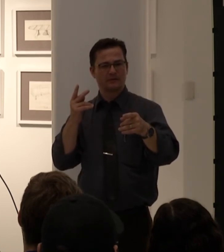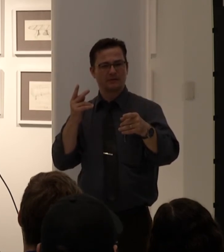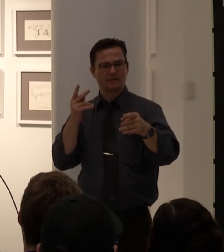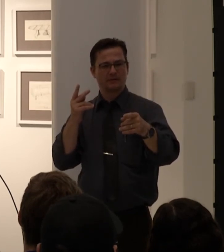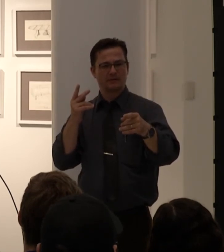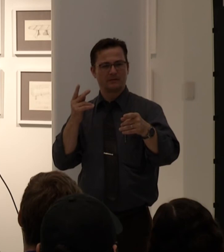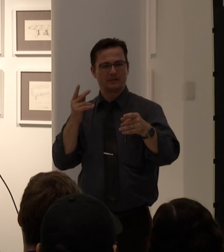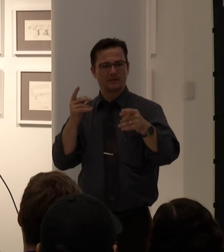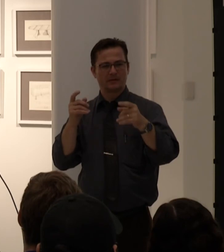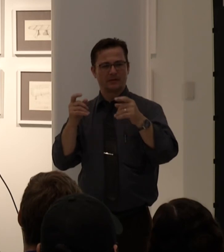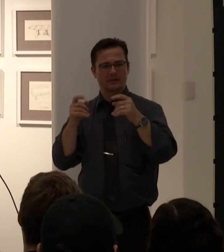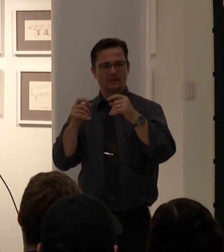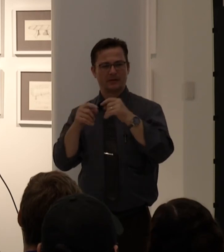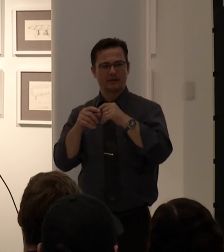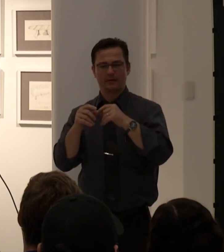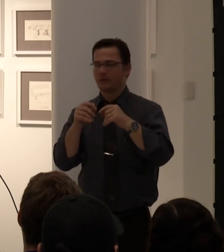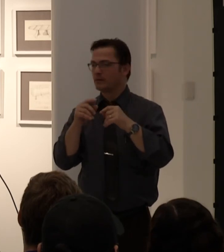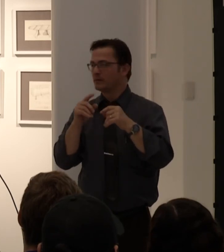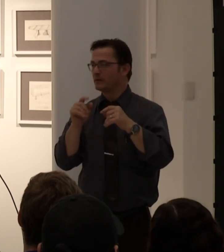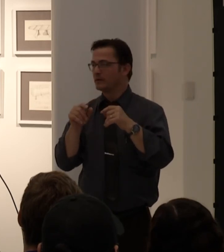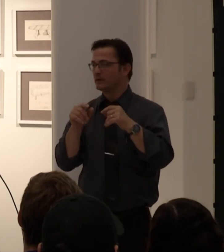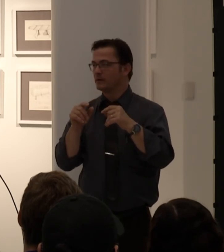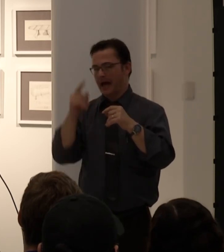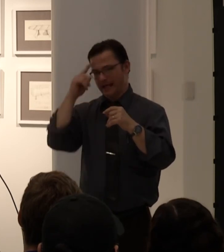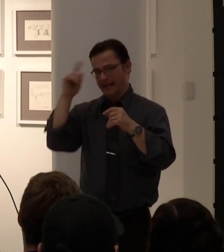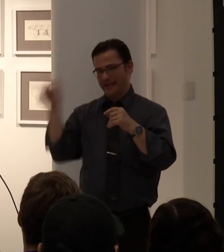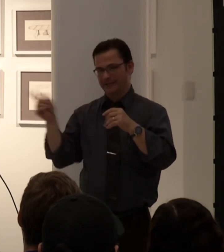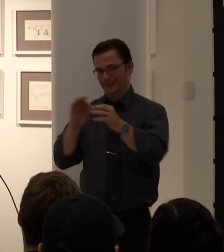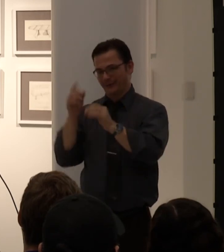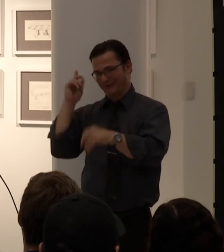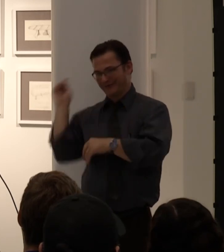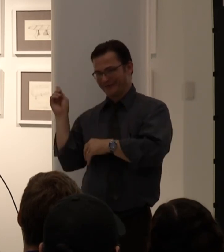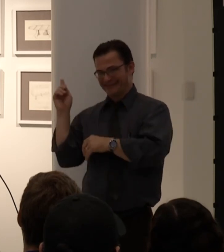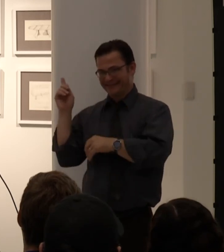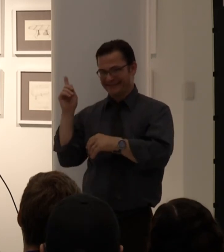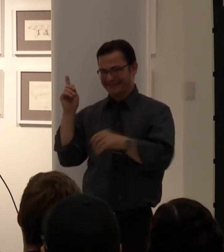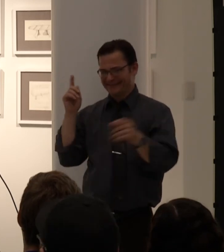or as affordable as possible? What was it?